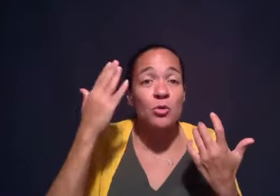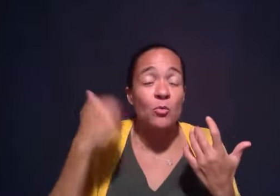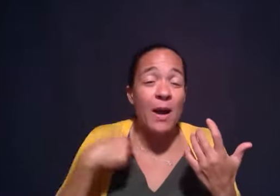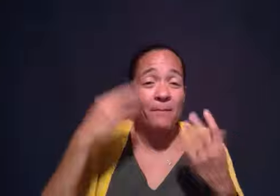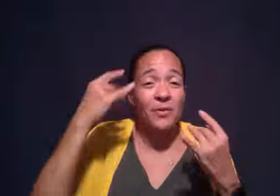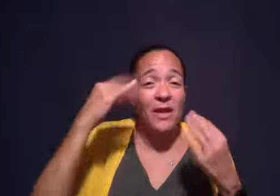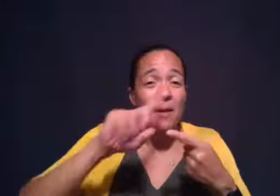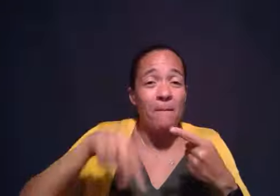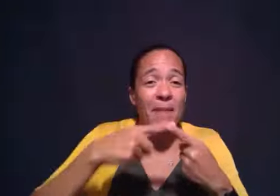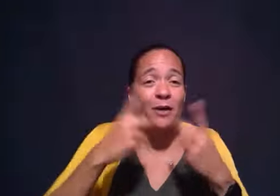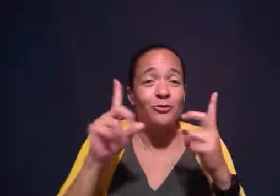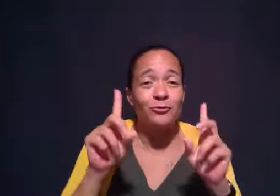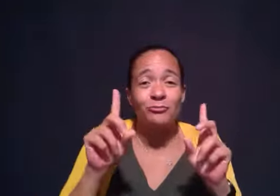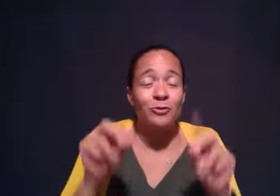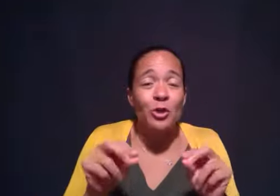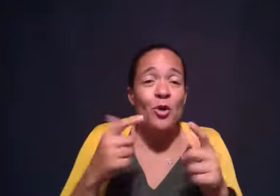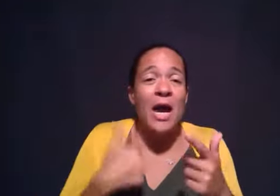no intention of starting a step study, none.